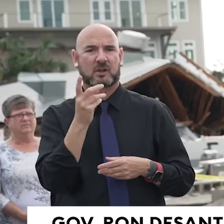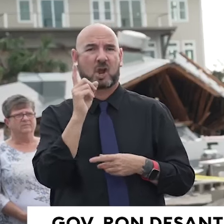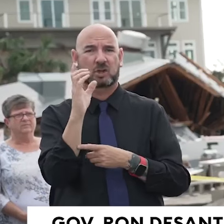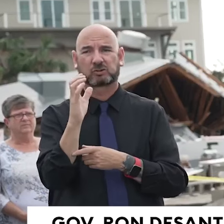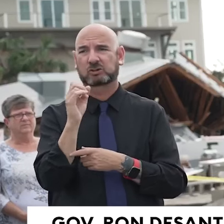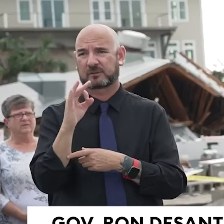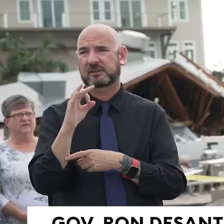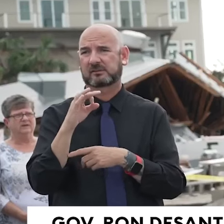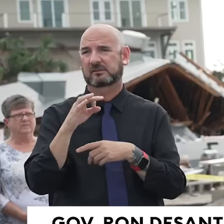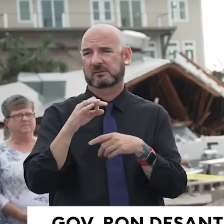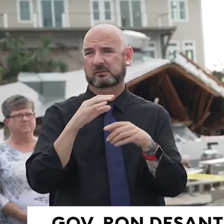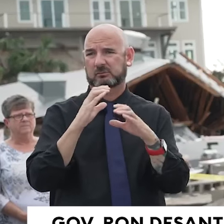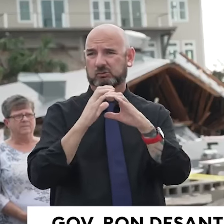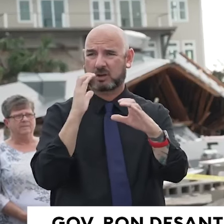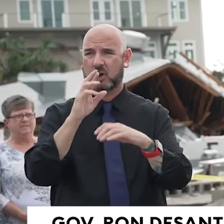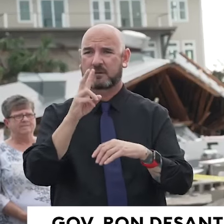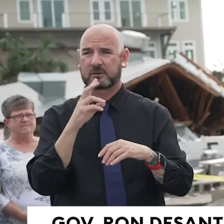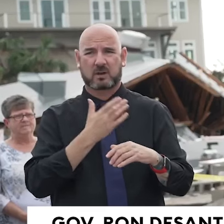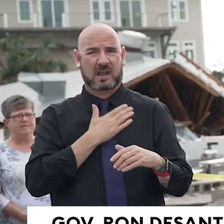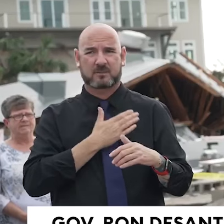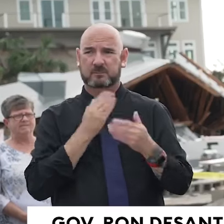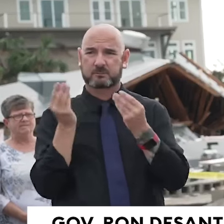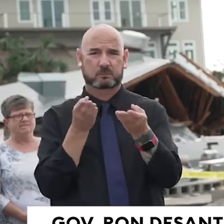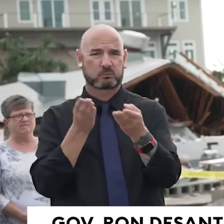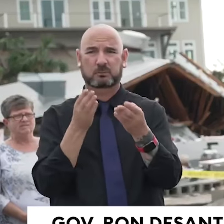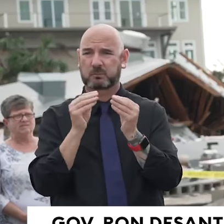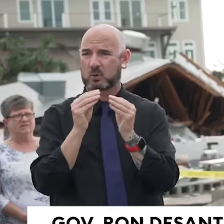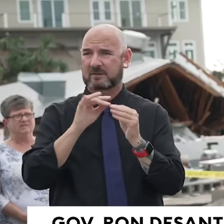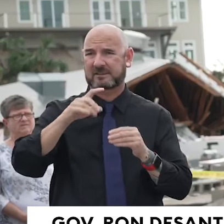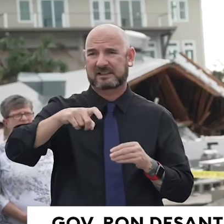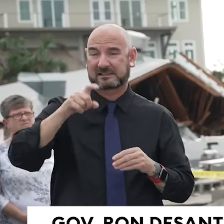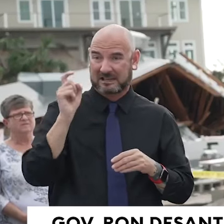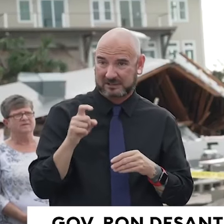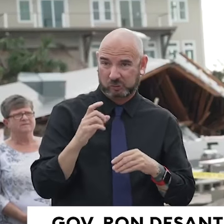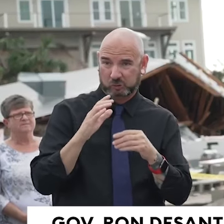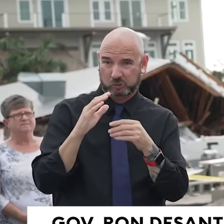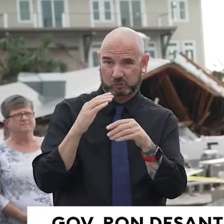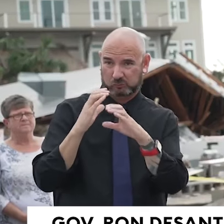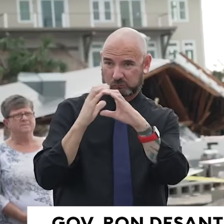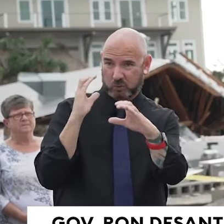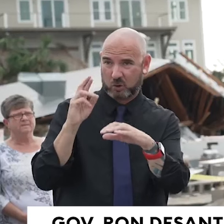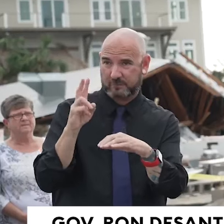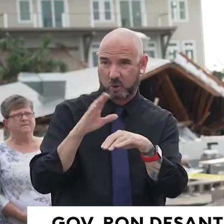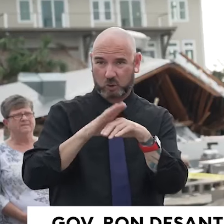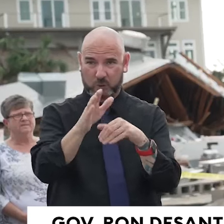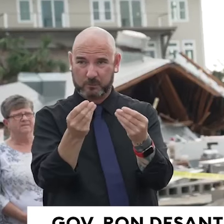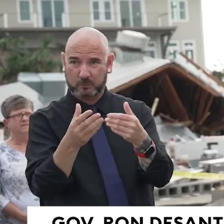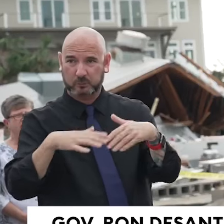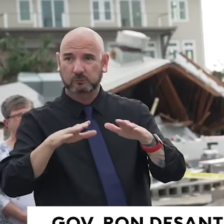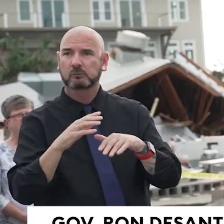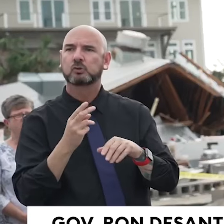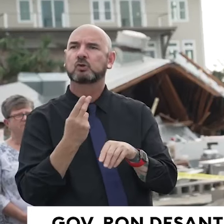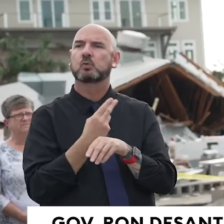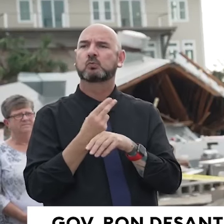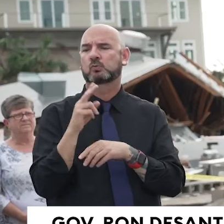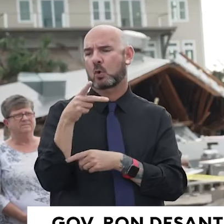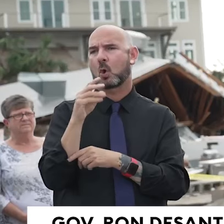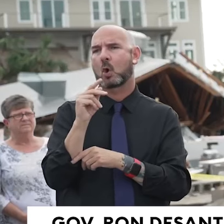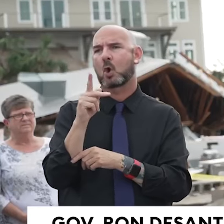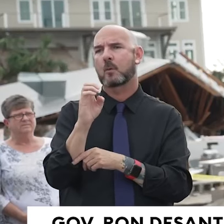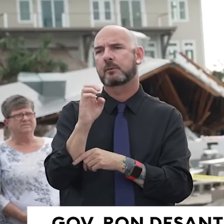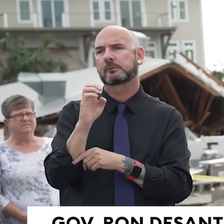needed. If you need a travel trailer to be brought to your property, you can go through Hope, Florida. The Hope line is